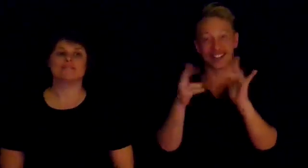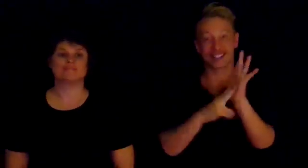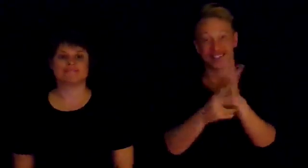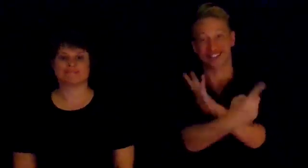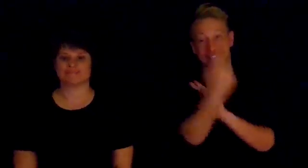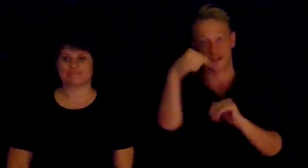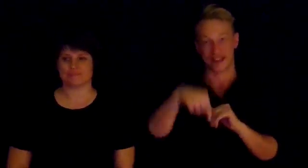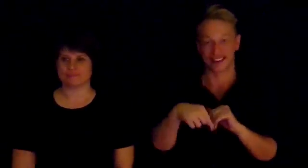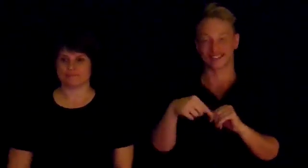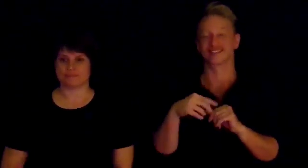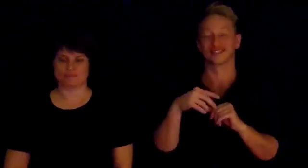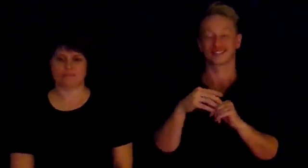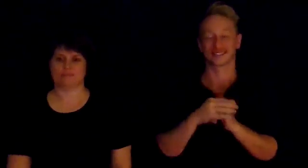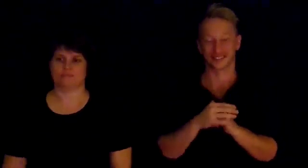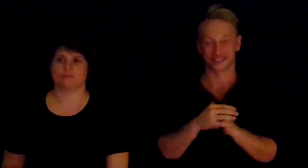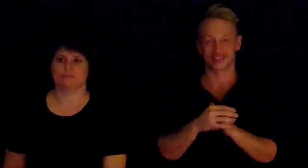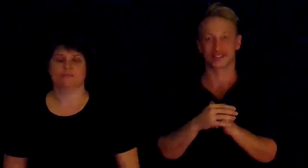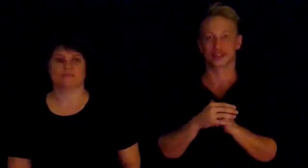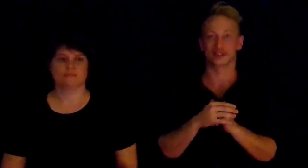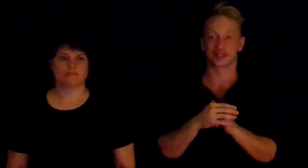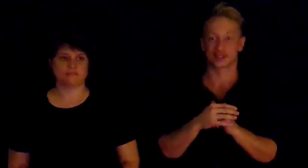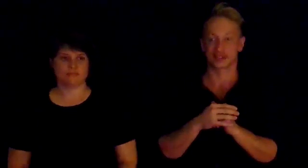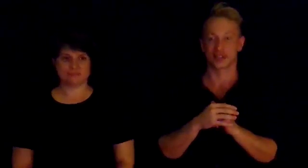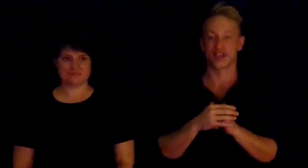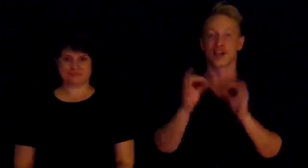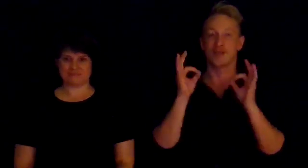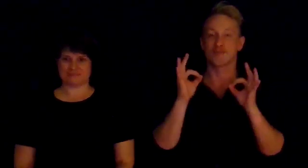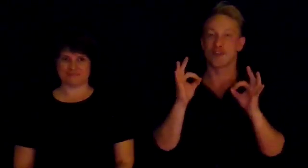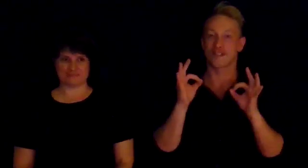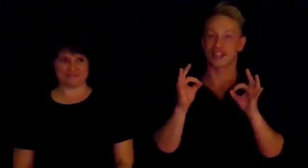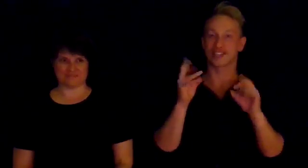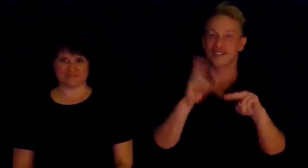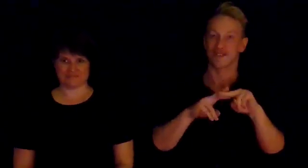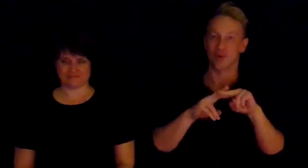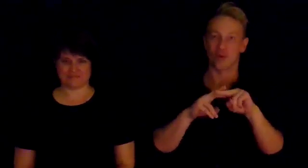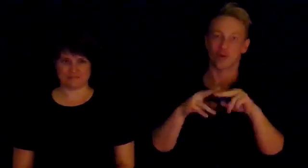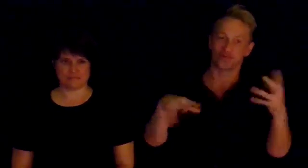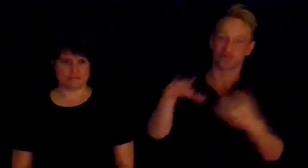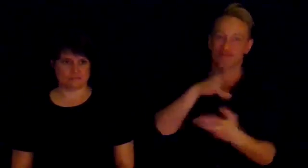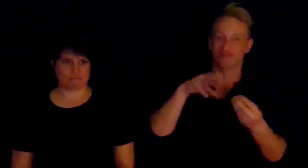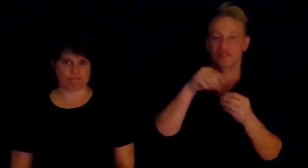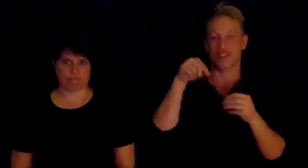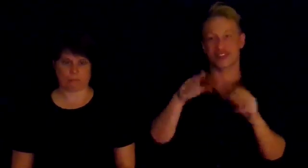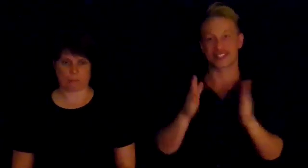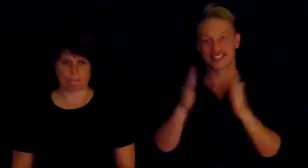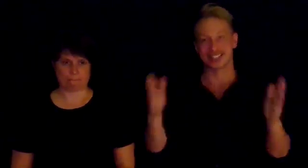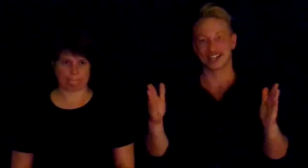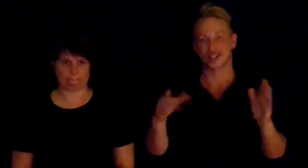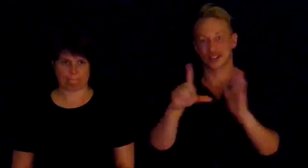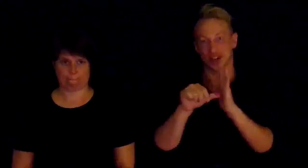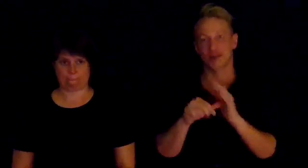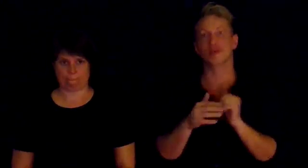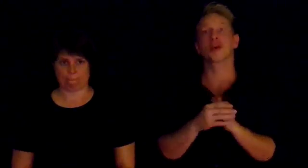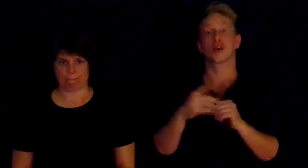Okay. So, we've probably got the perfect amount to finish up with. So first we'll take the question from Paula, then we'll